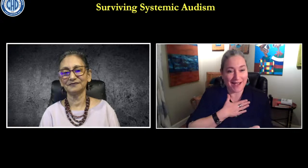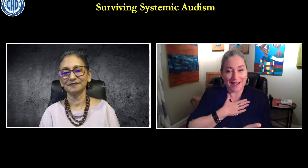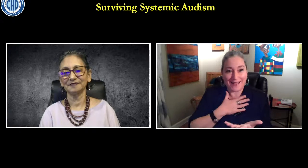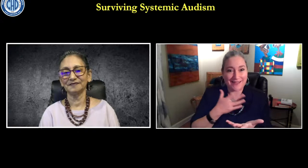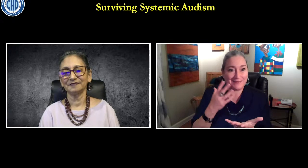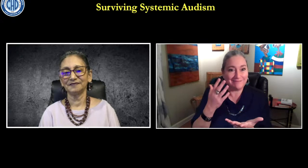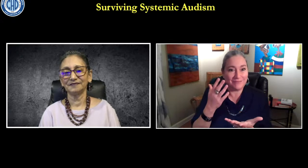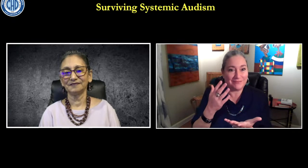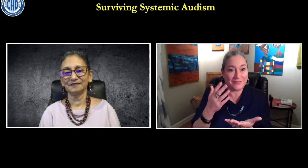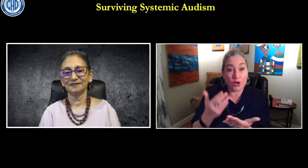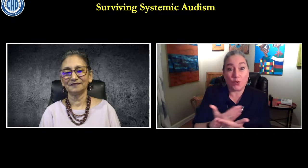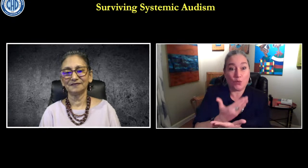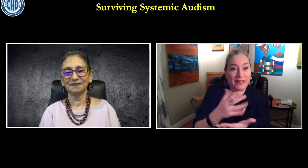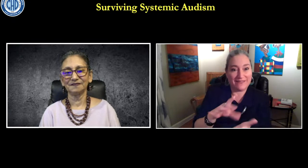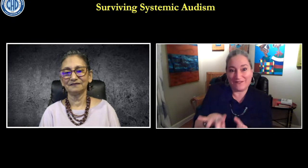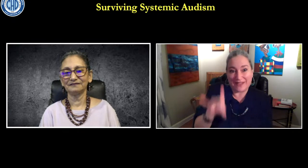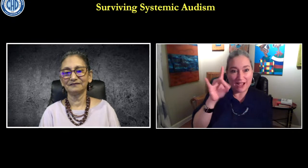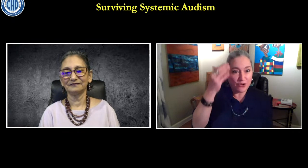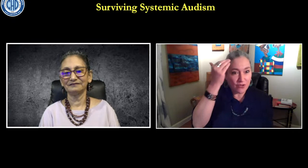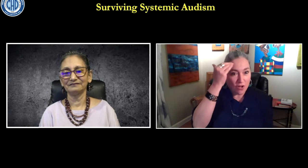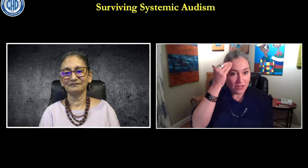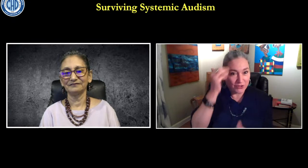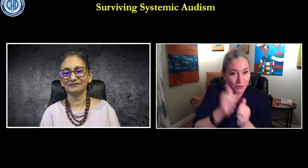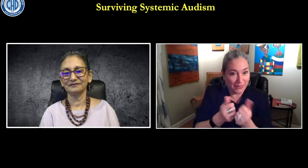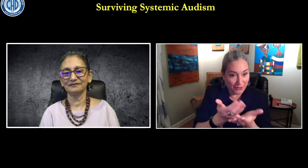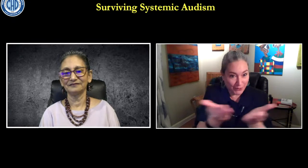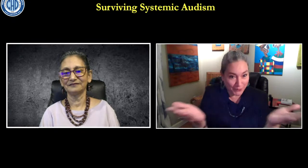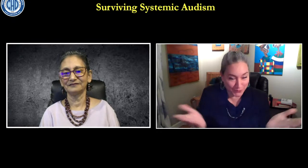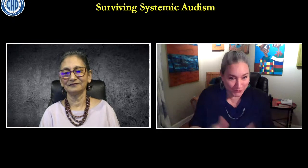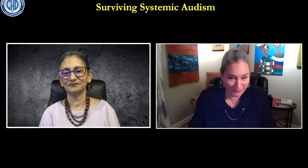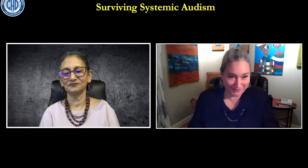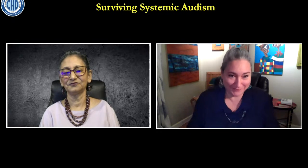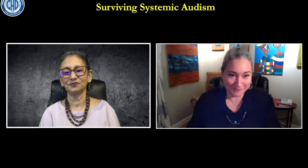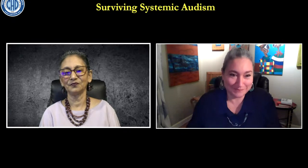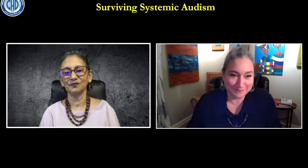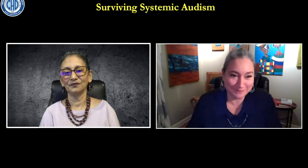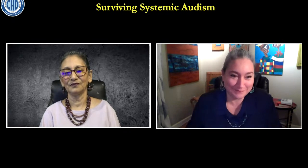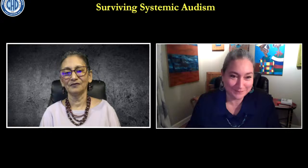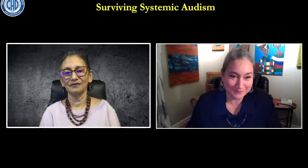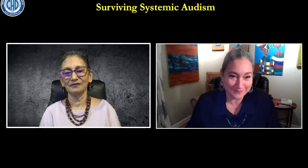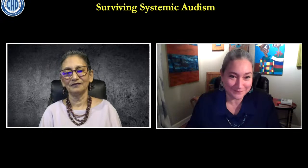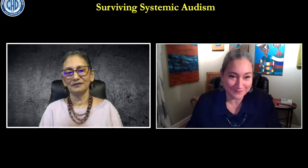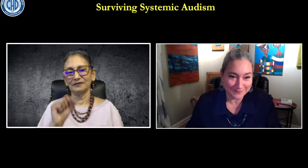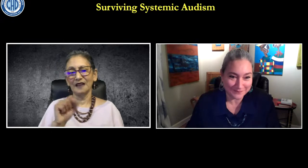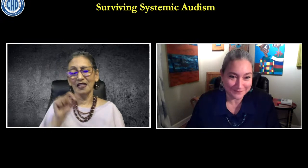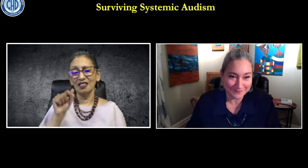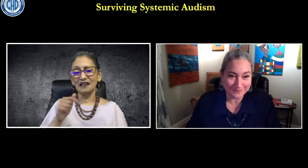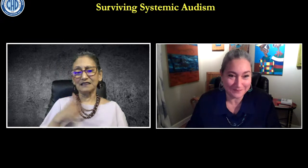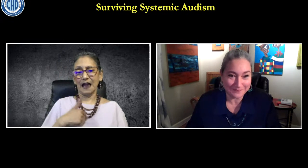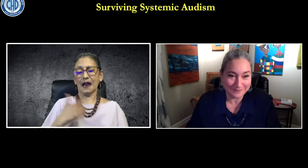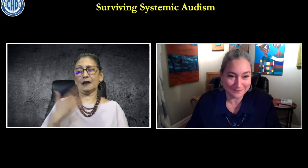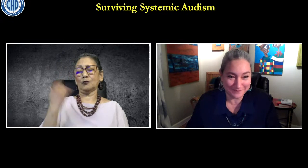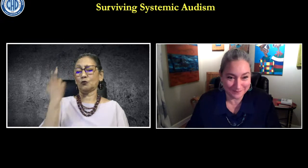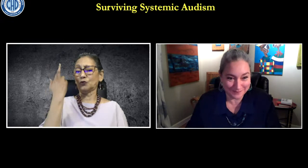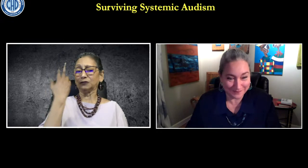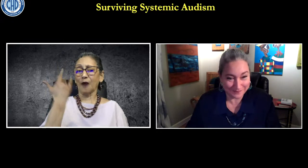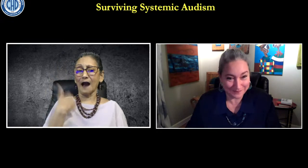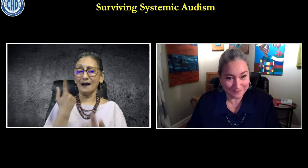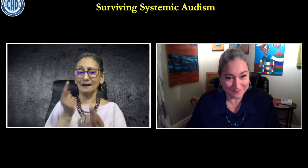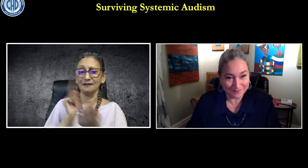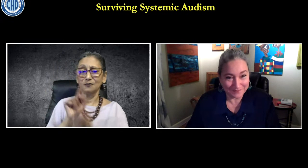work in the educational field. So I'm really looking forward to sharing with you these new findings and knowledge with you